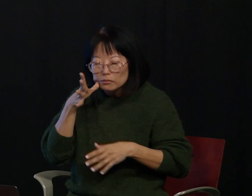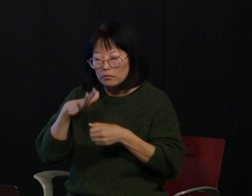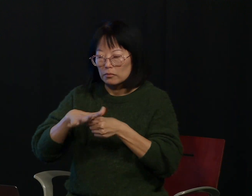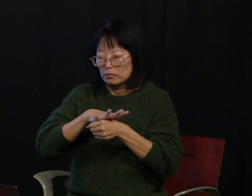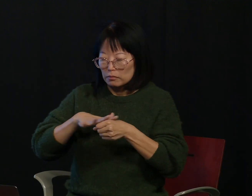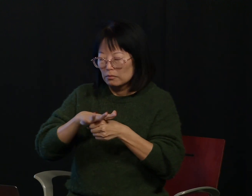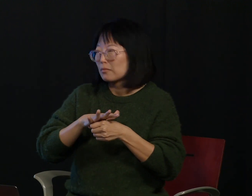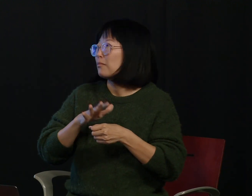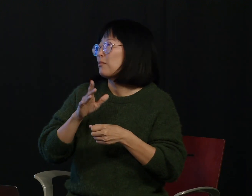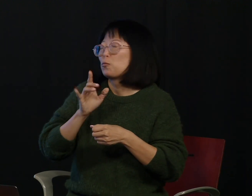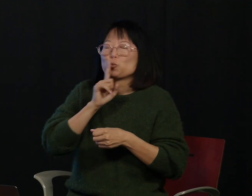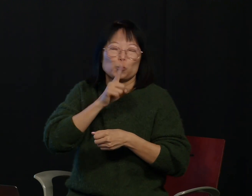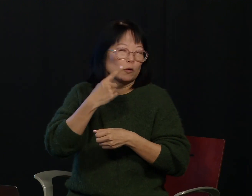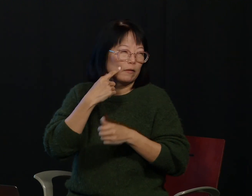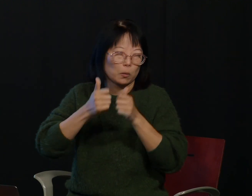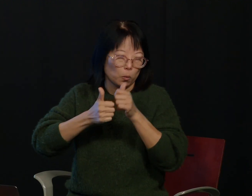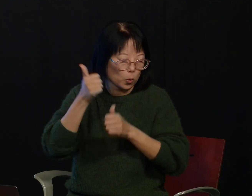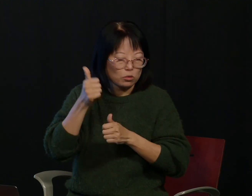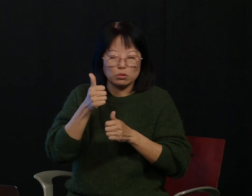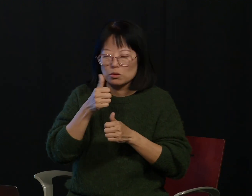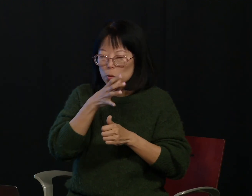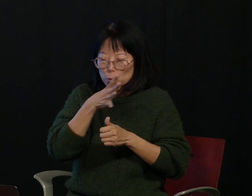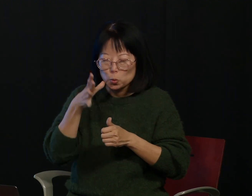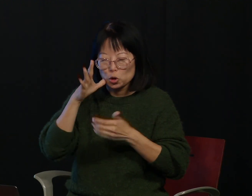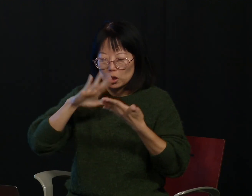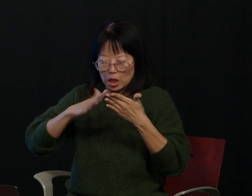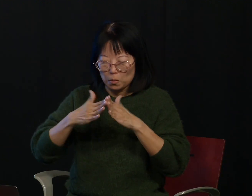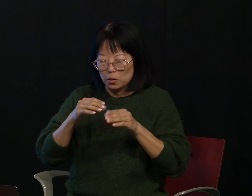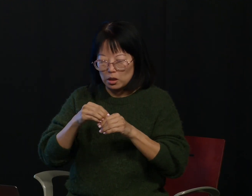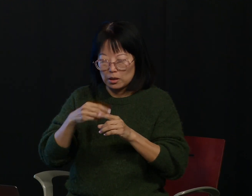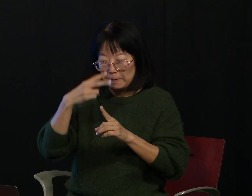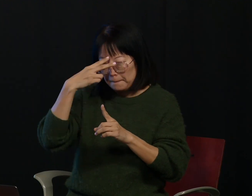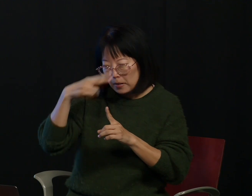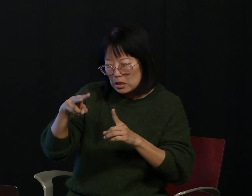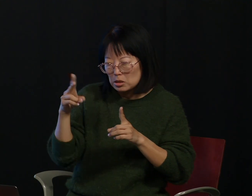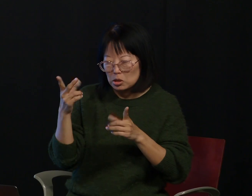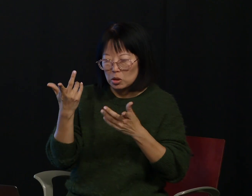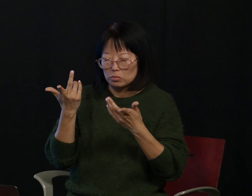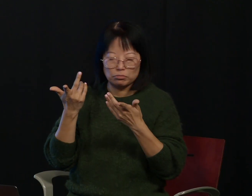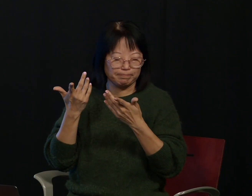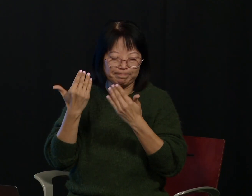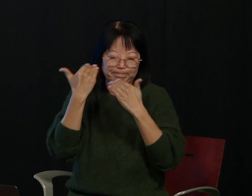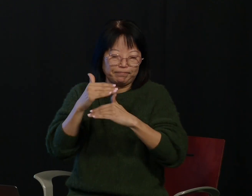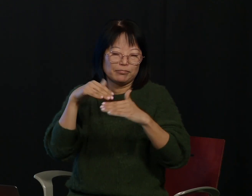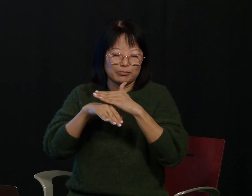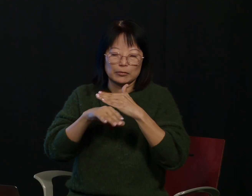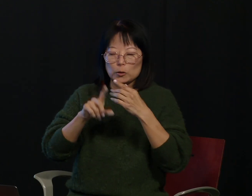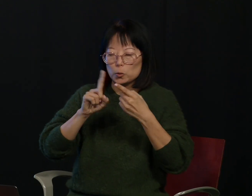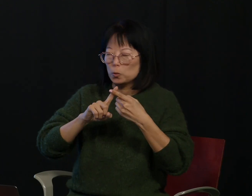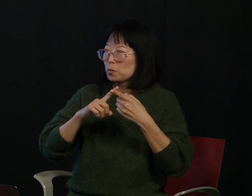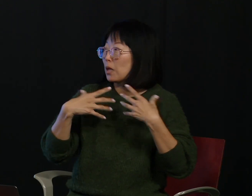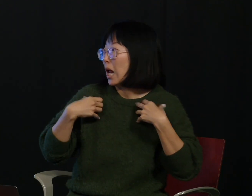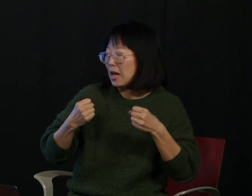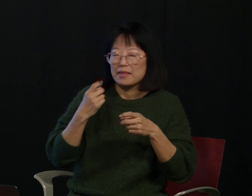is an agricultural area, a lot of farming, the community in Mexico is quite limited and has access to